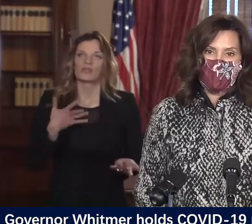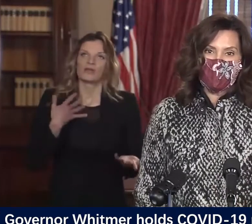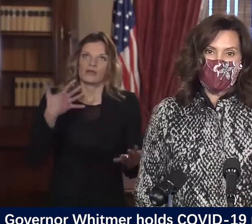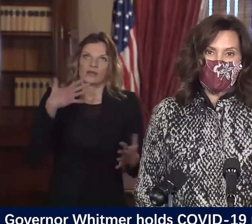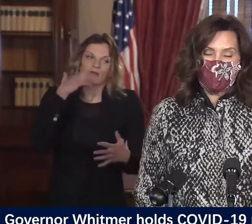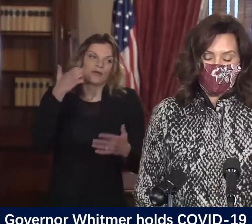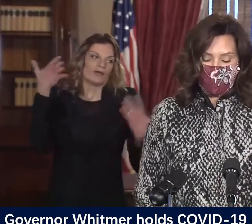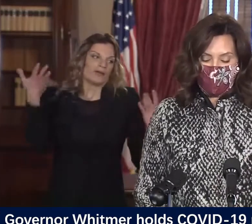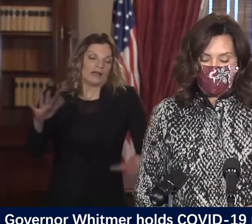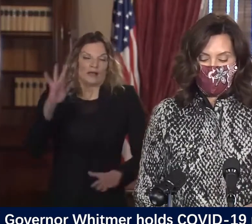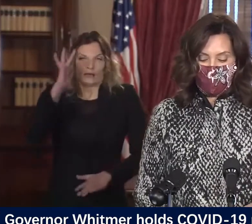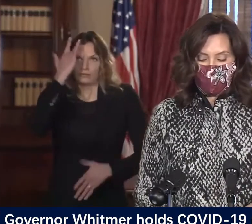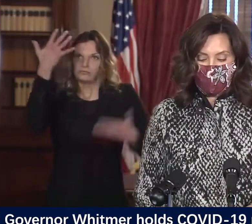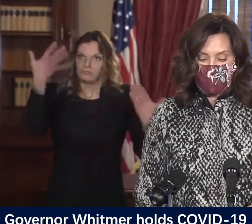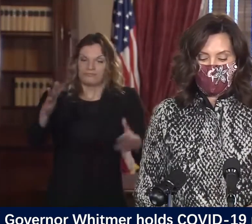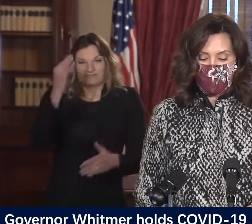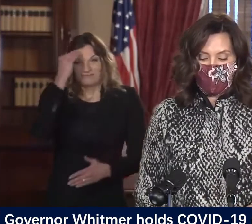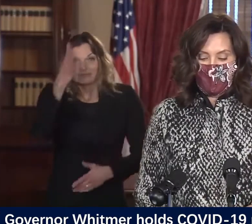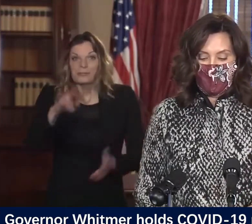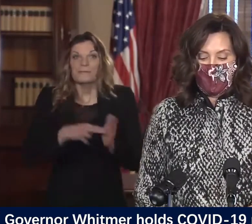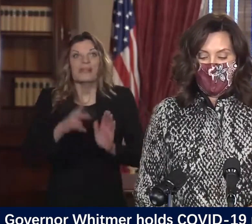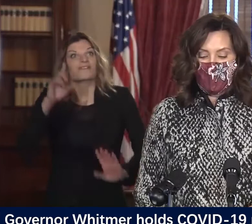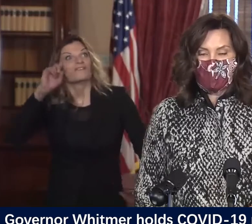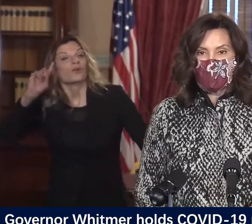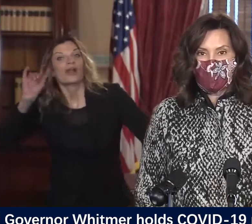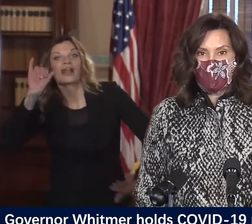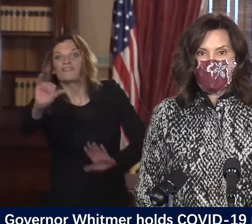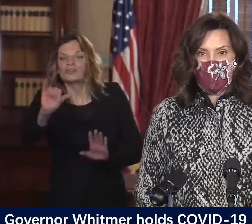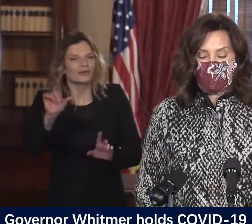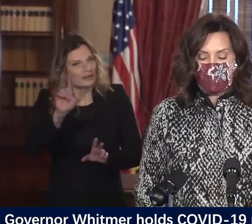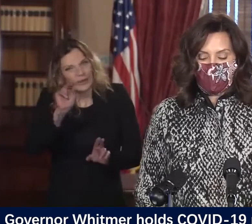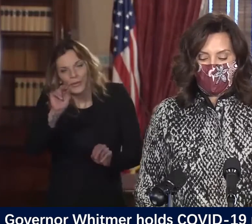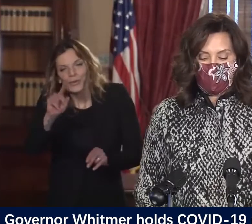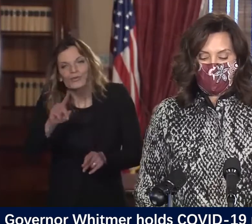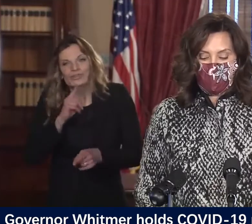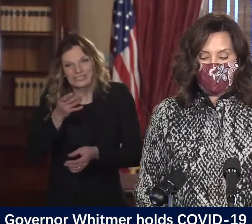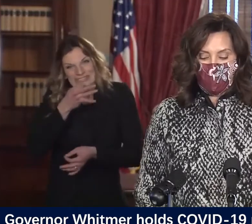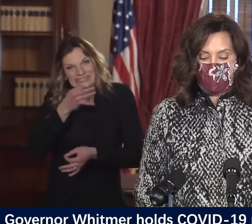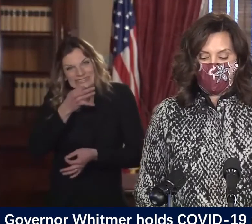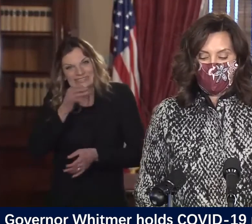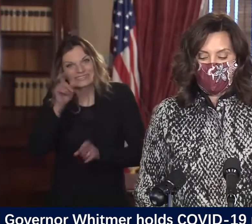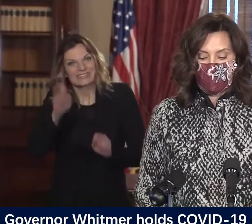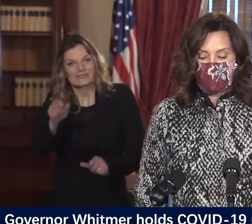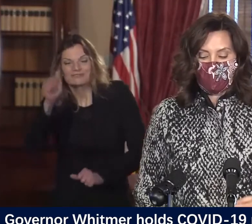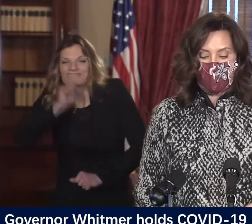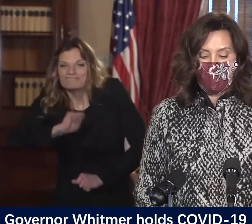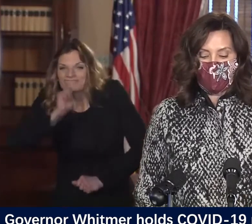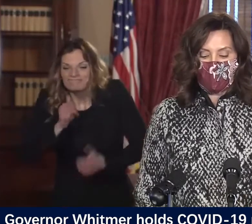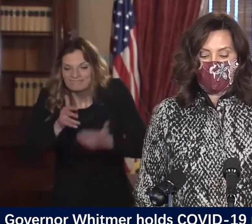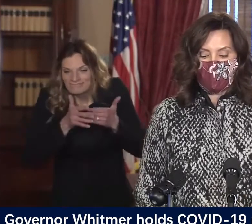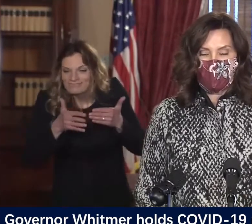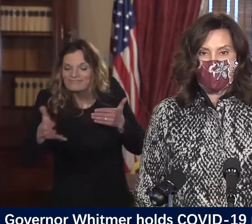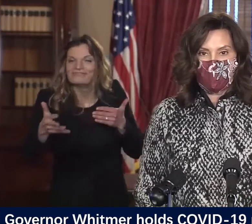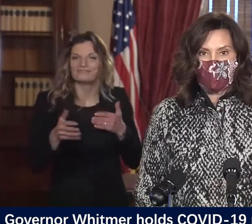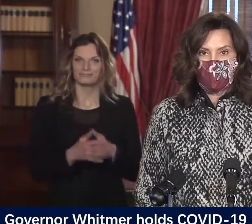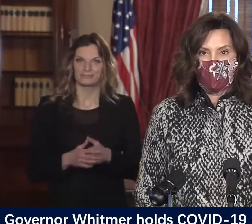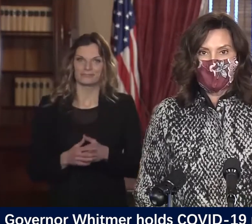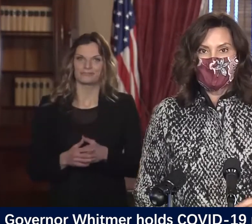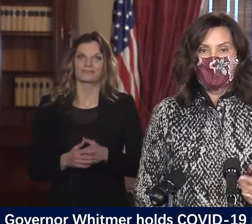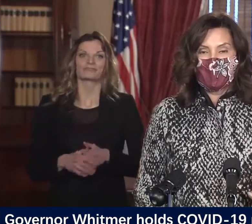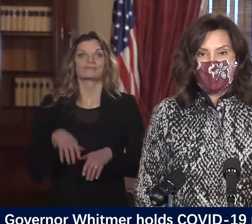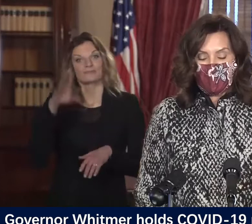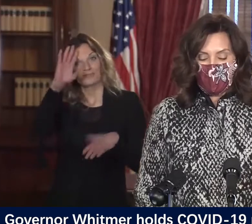now is a very serious moment. While DHHS extends this pause, it is my hope that the